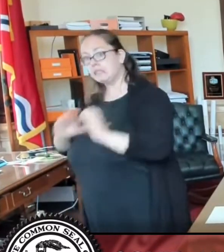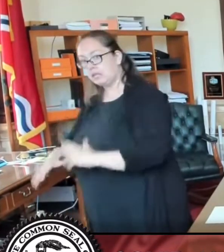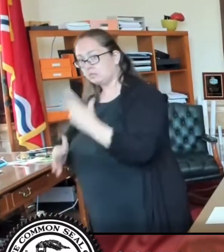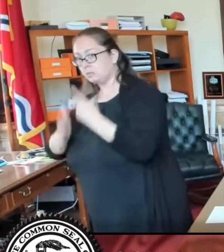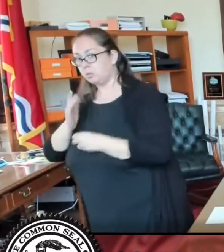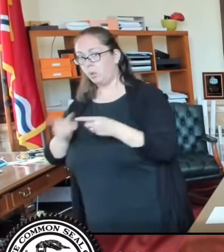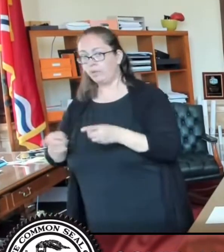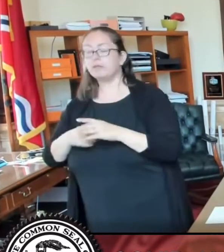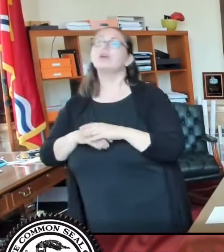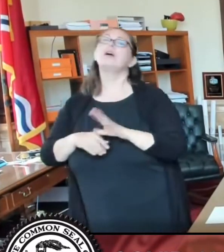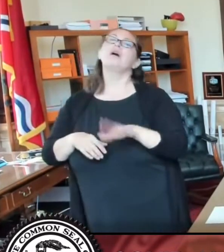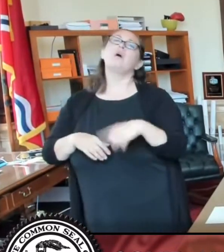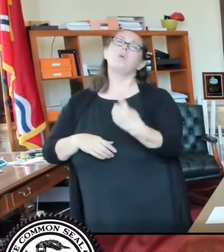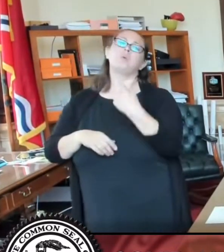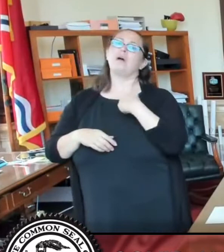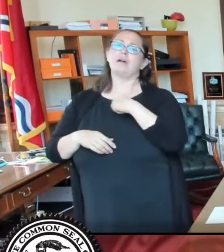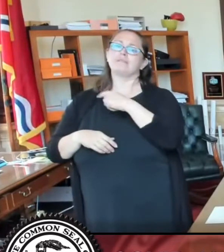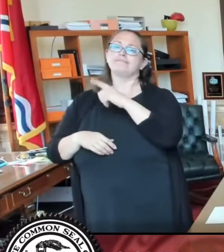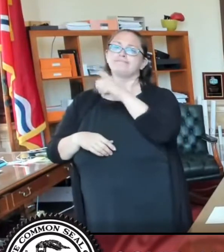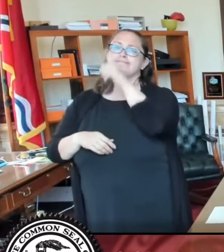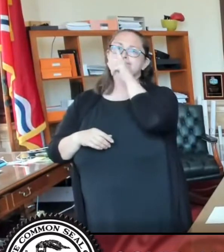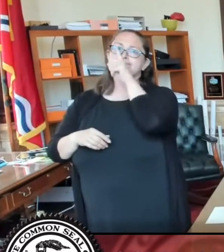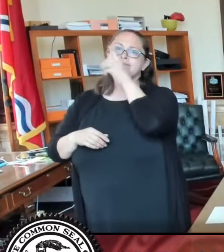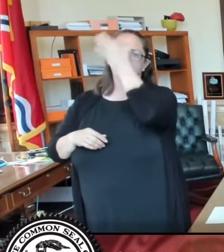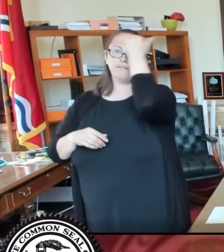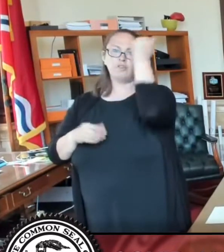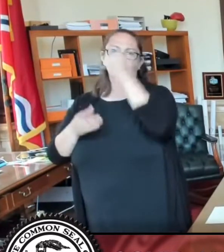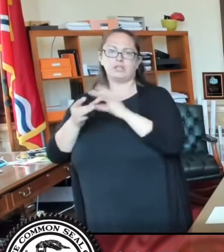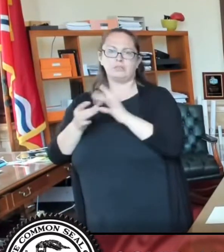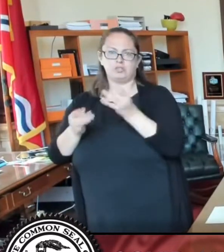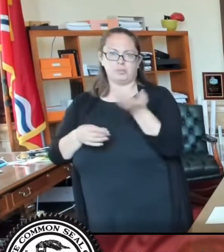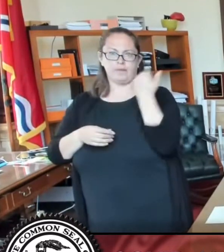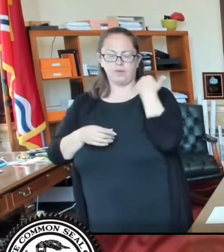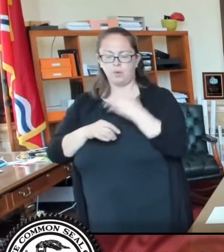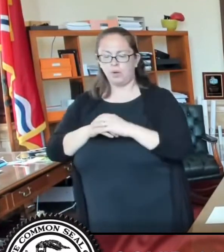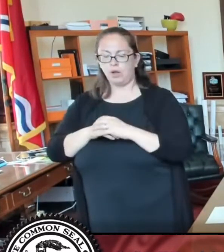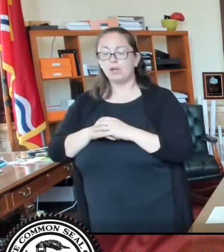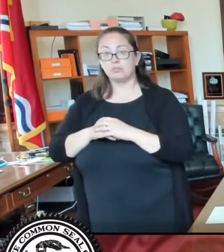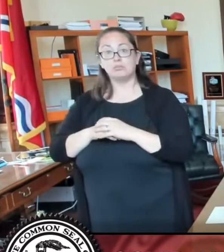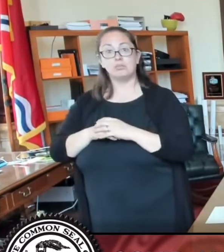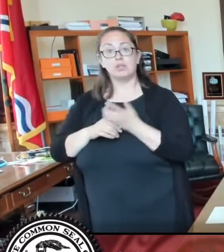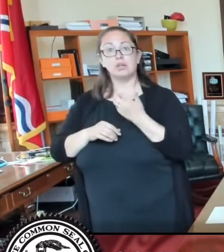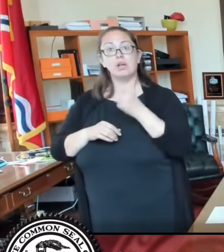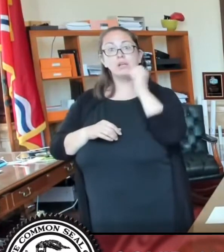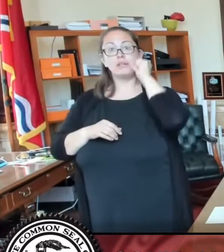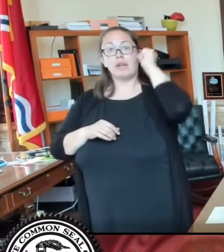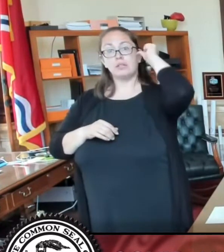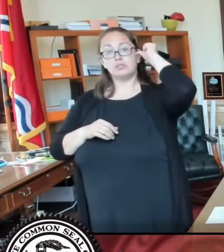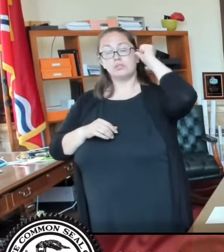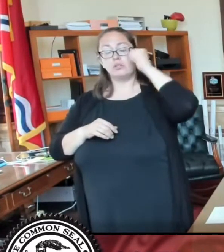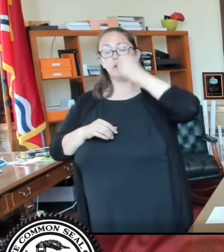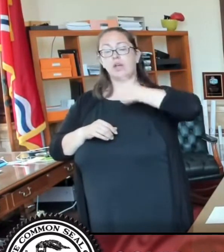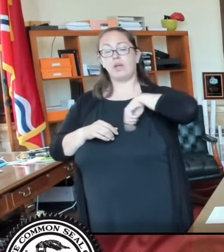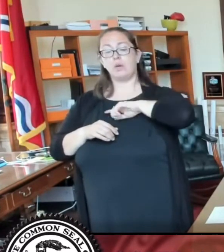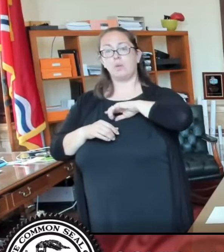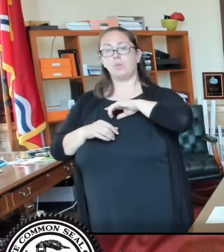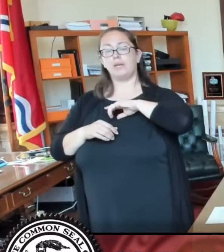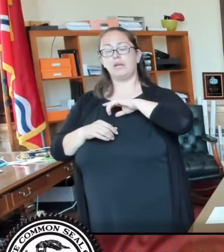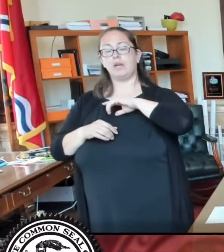things I failed to mention earlier is that we did supply yesterday